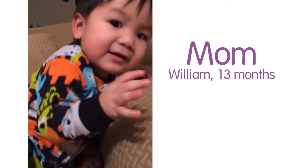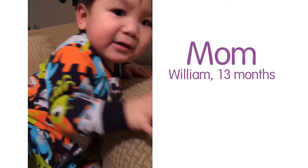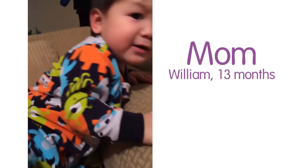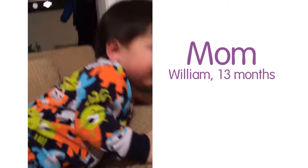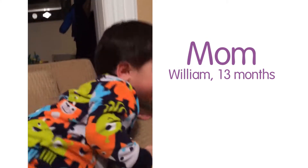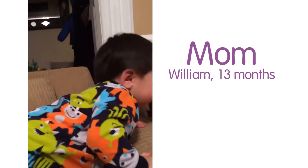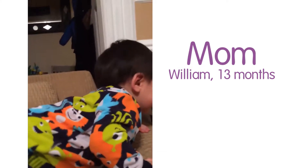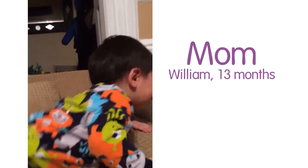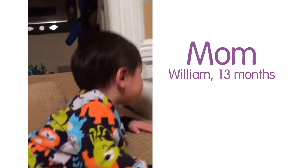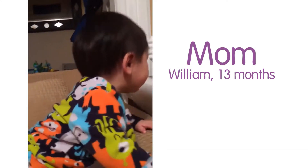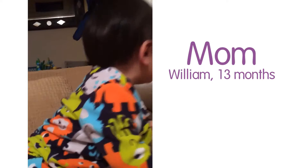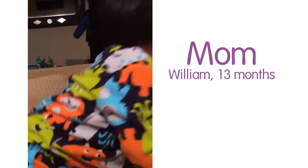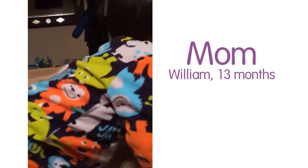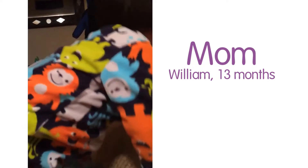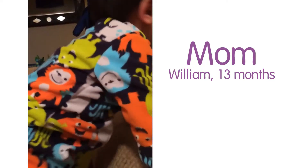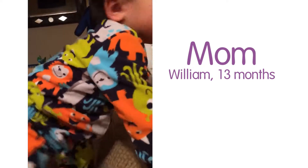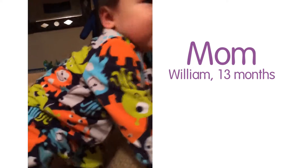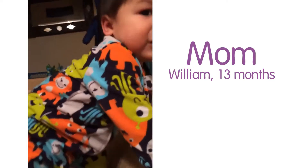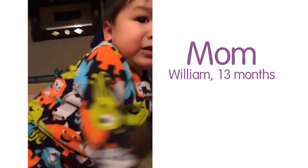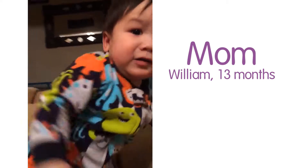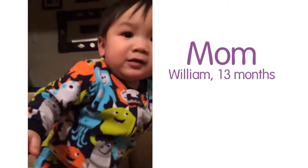Mama. William. Mama.